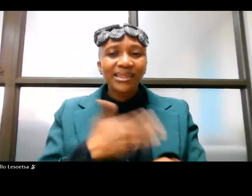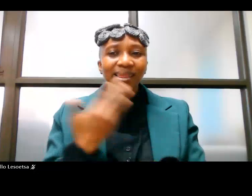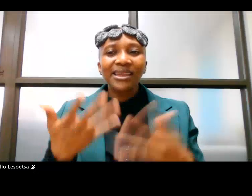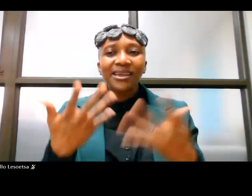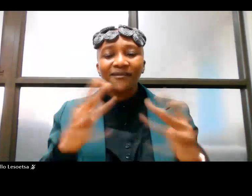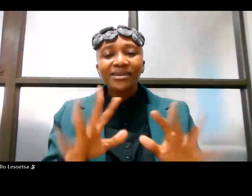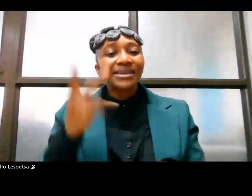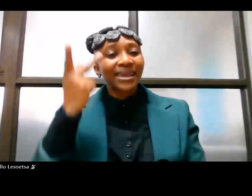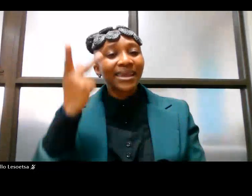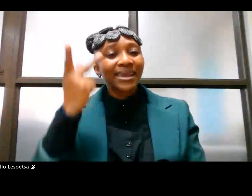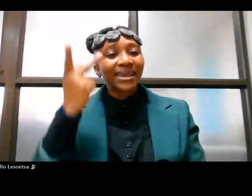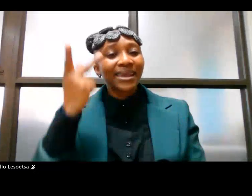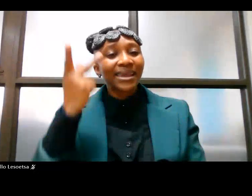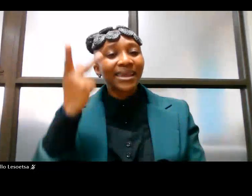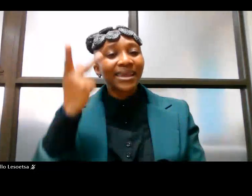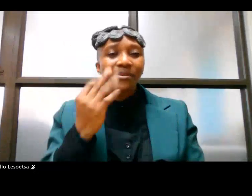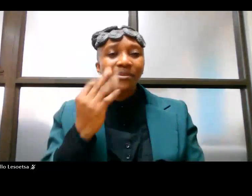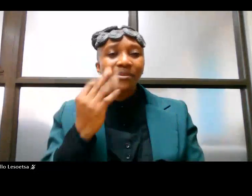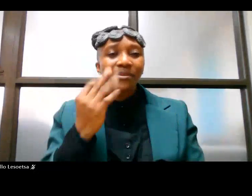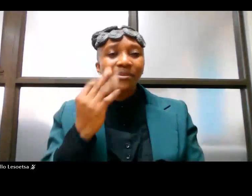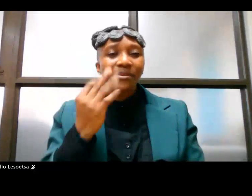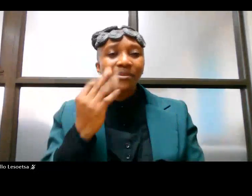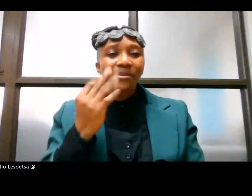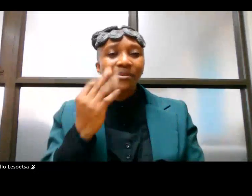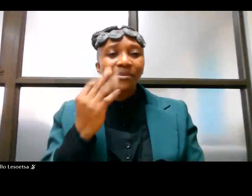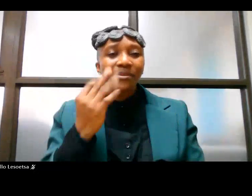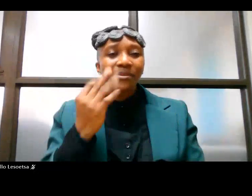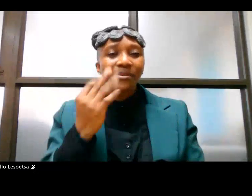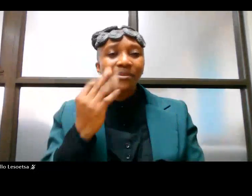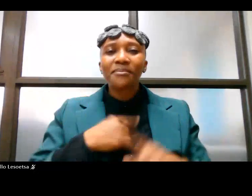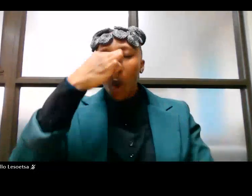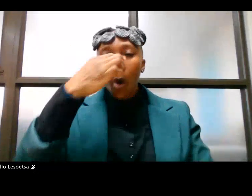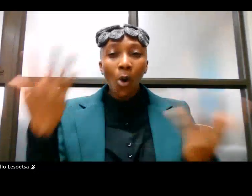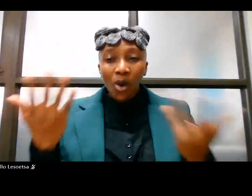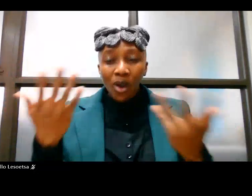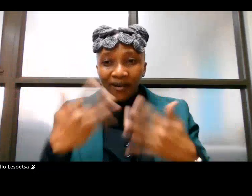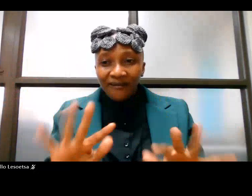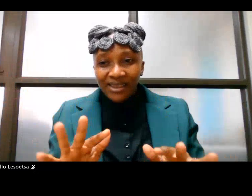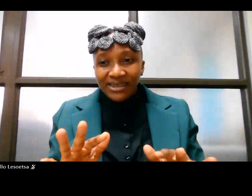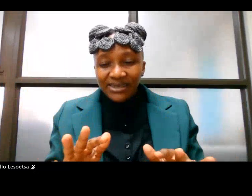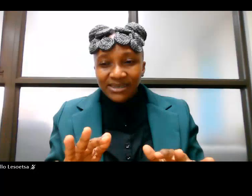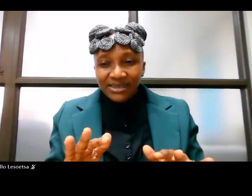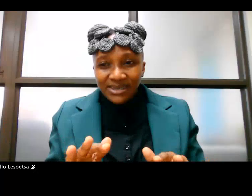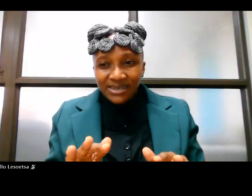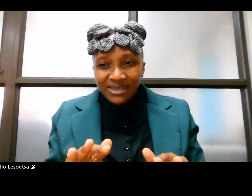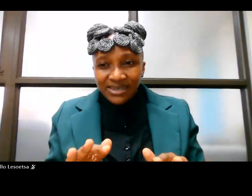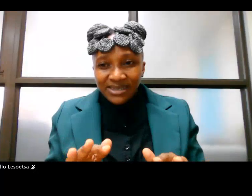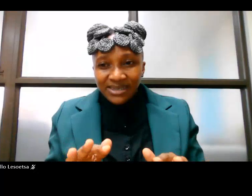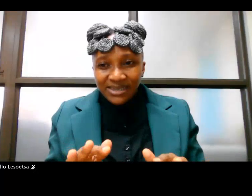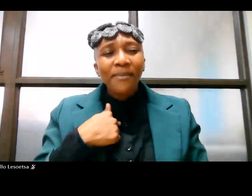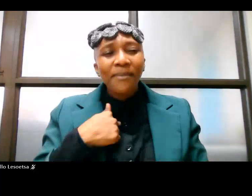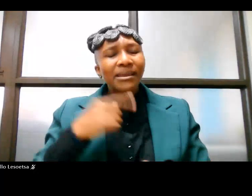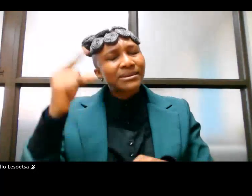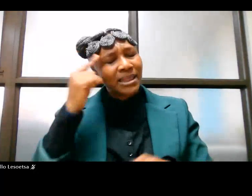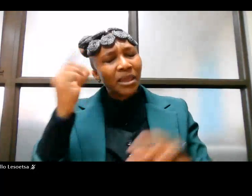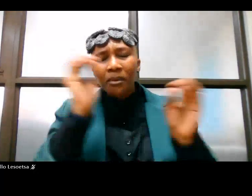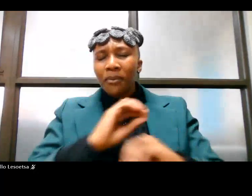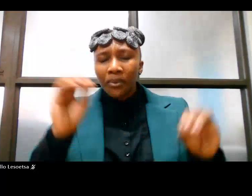exhausted. I'm really tired. I drank Coke yesterday, evening to cope with pressure I have. I was sleepless whole night, and